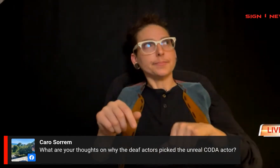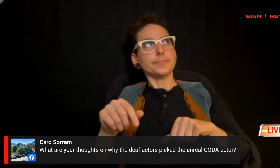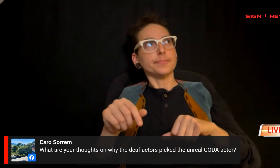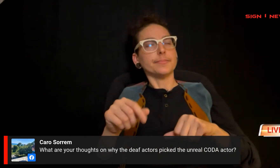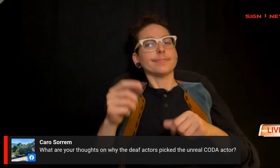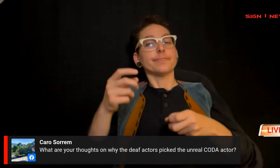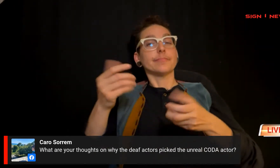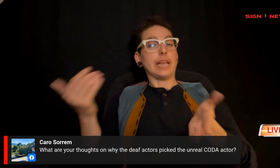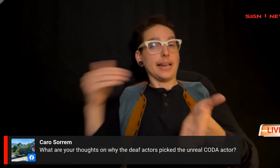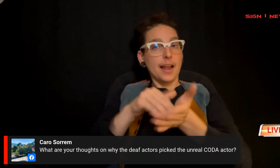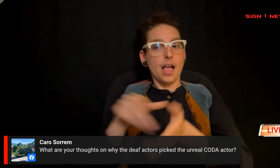But